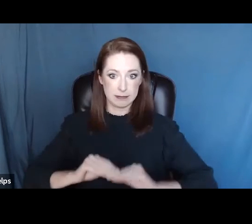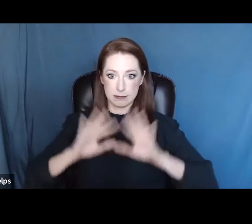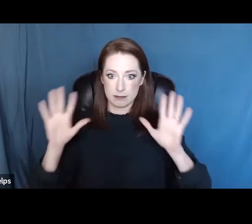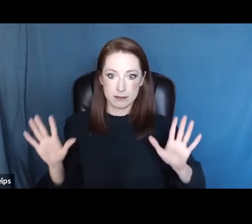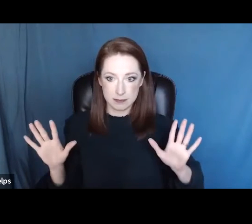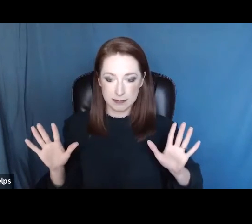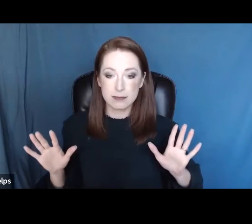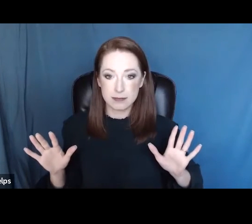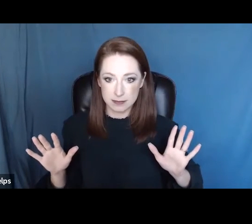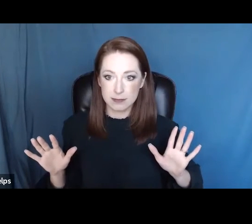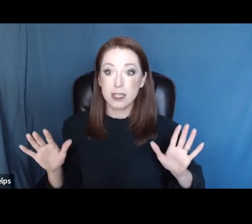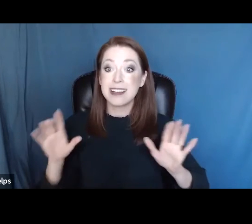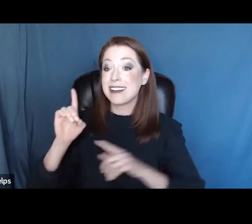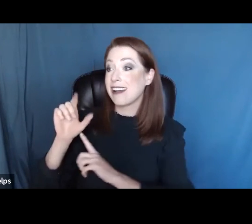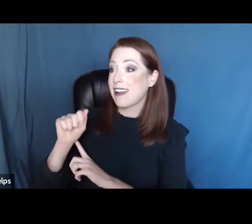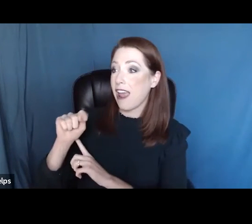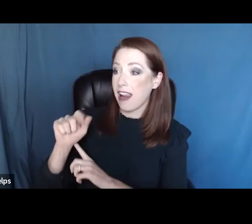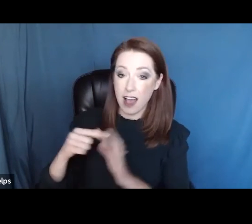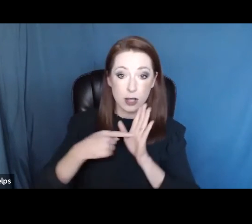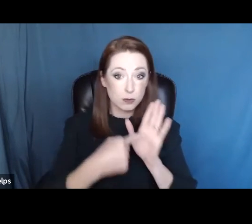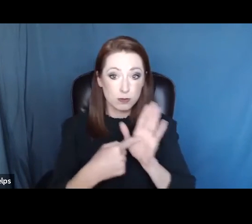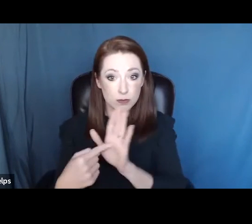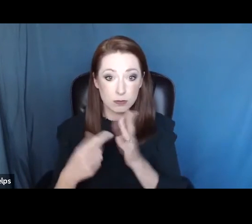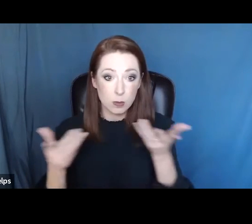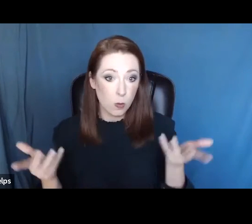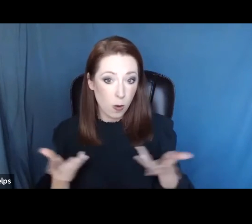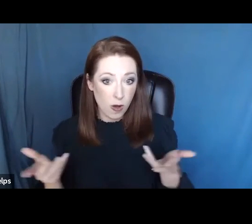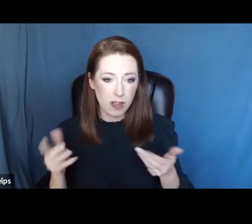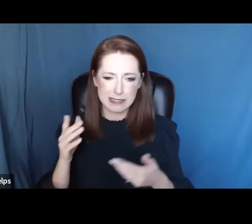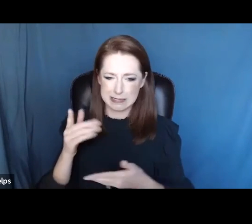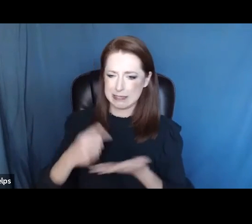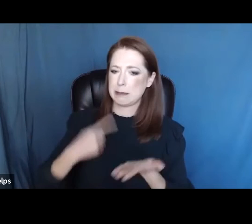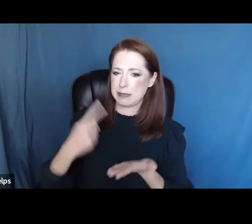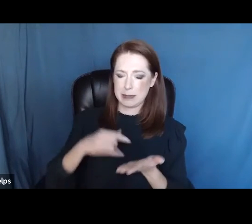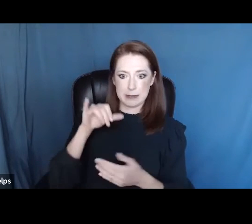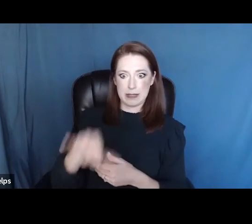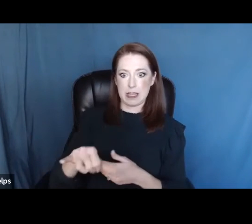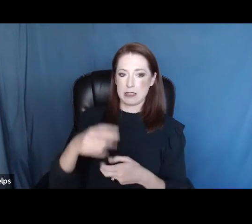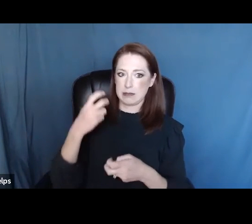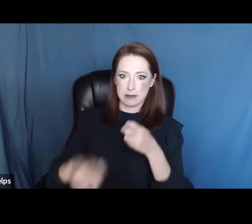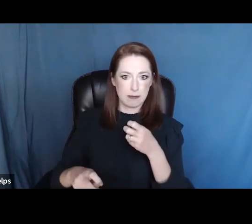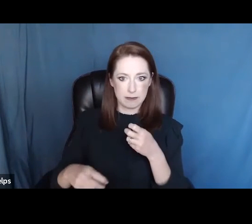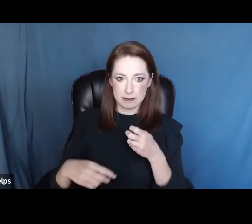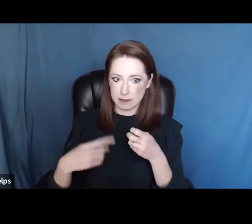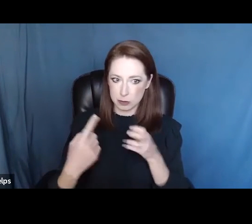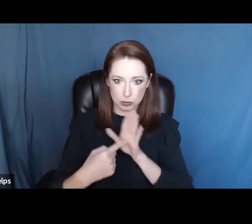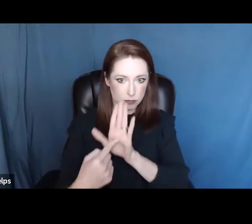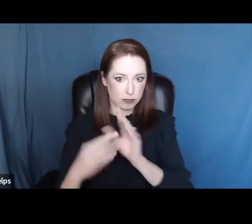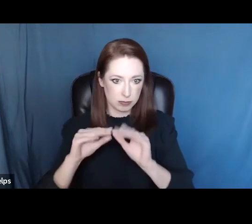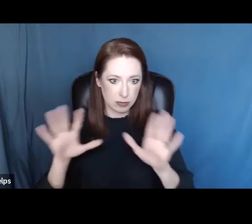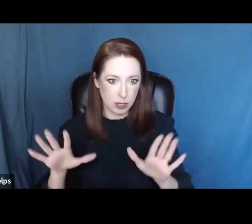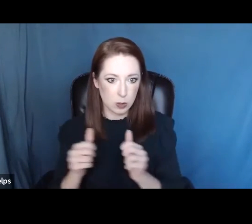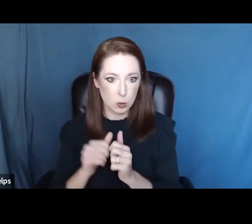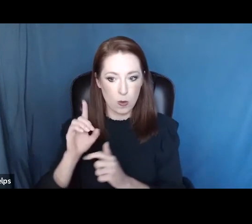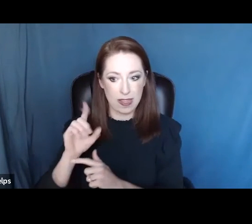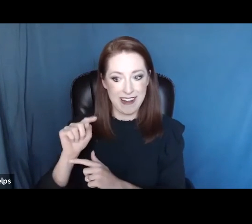with what data represents. And that's some of the hardest stuff actually with some of these, with some of the data sets we